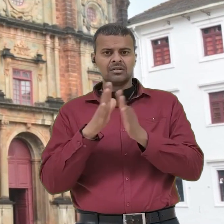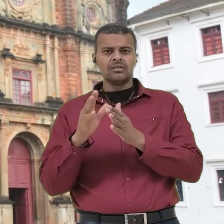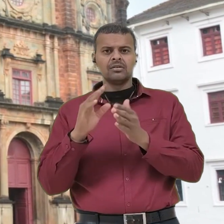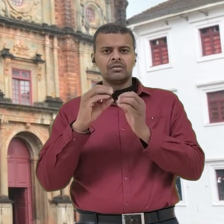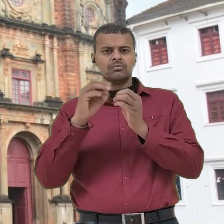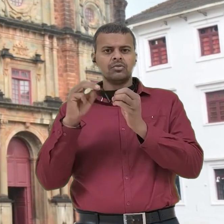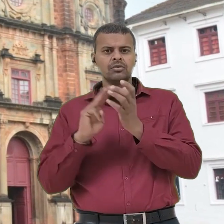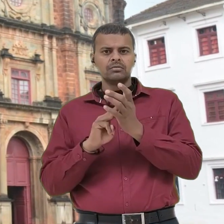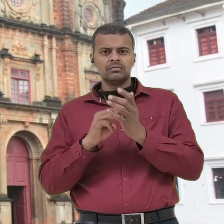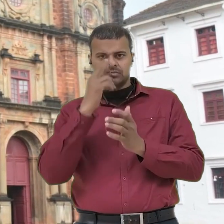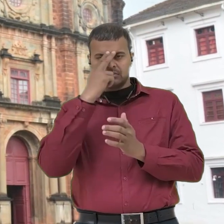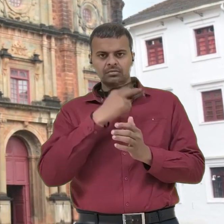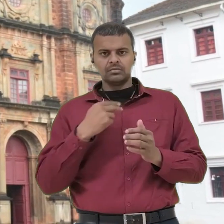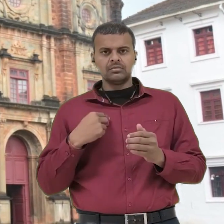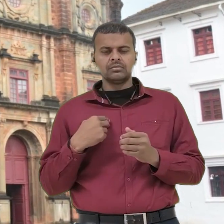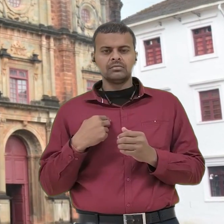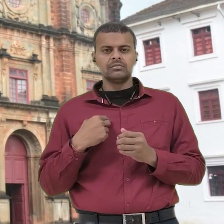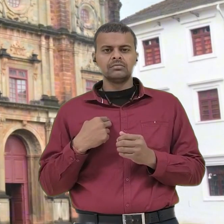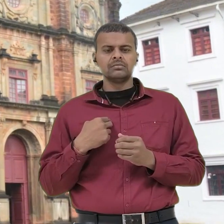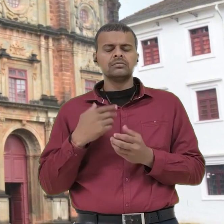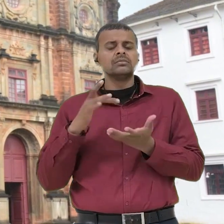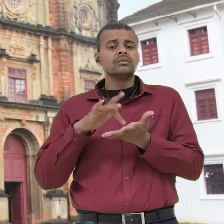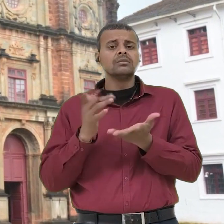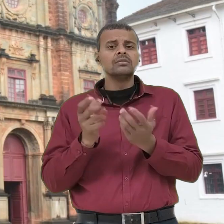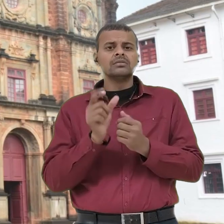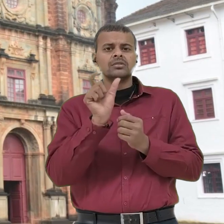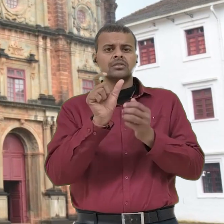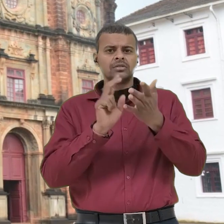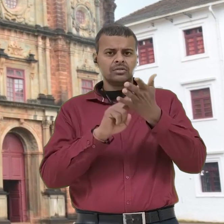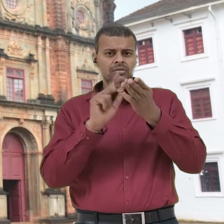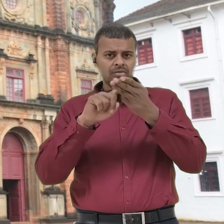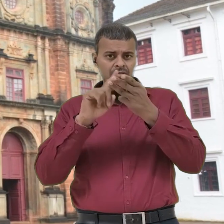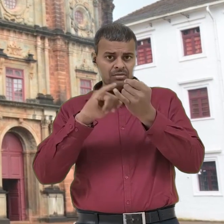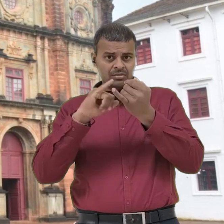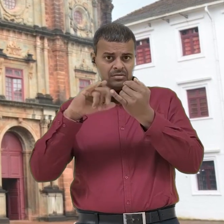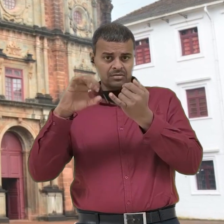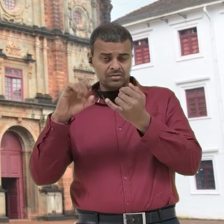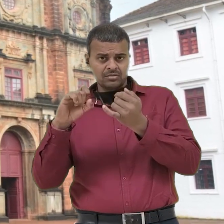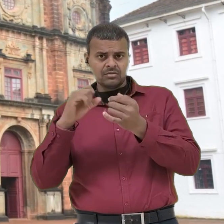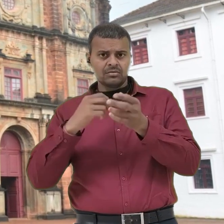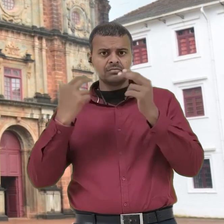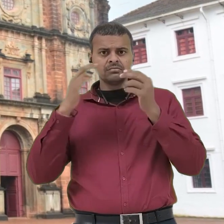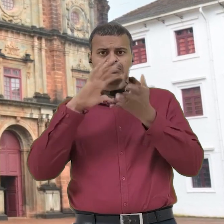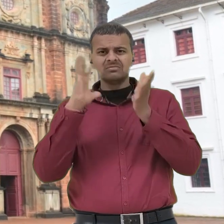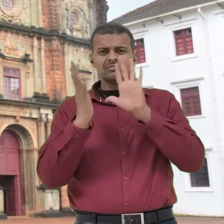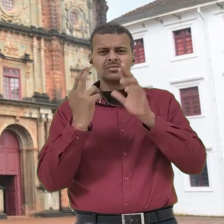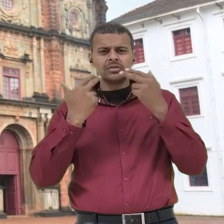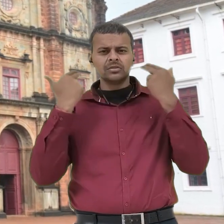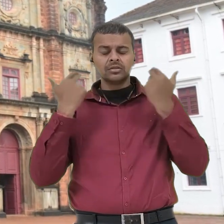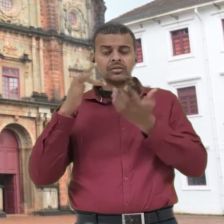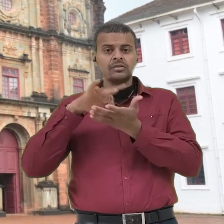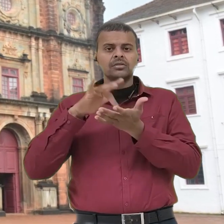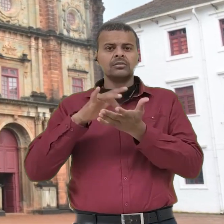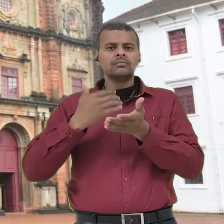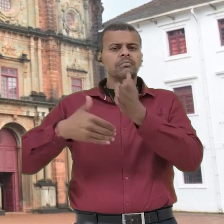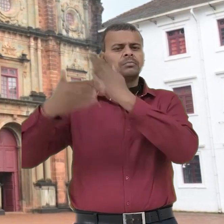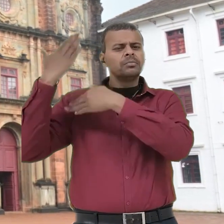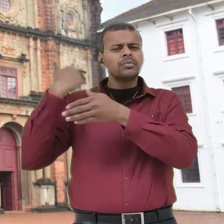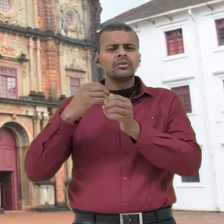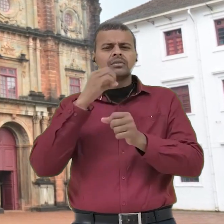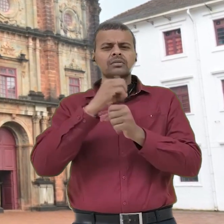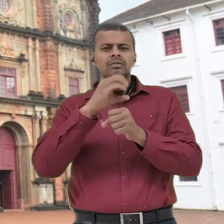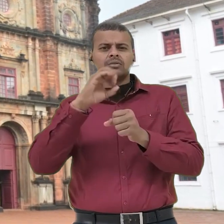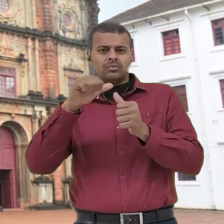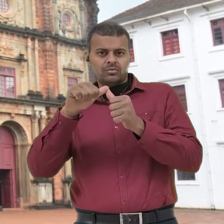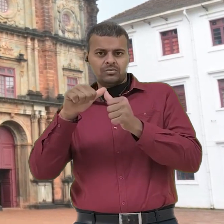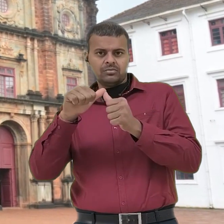Basilica of Bom Jesus, a UNESCO World Heritage Monument, Old Goa. The construction of